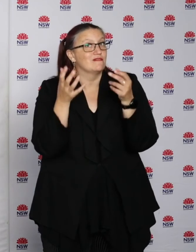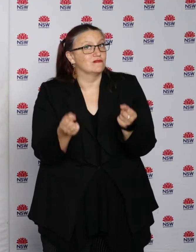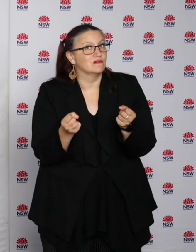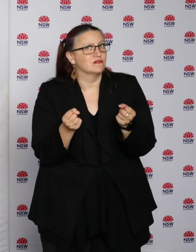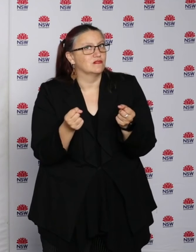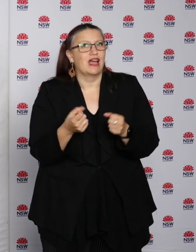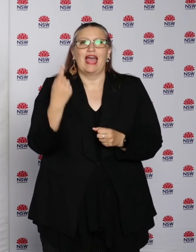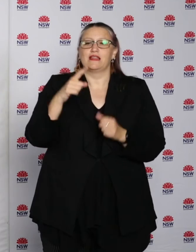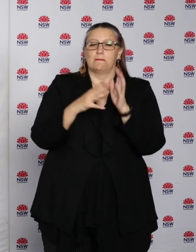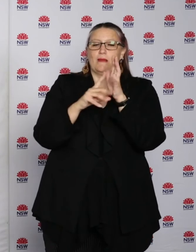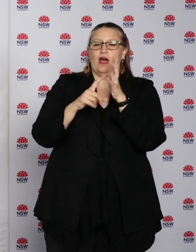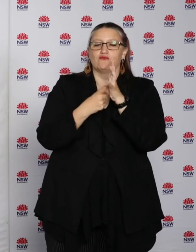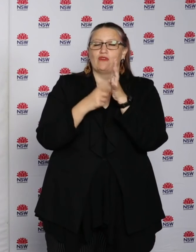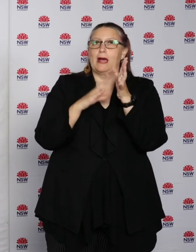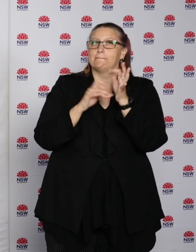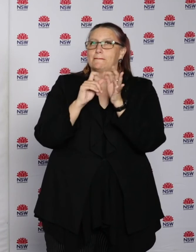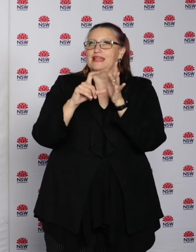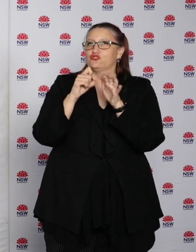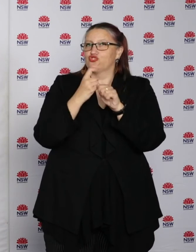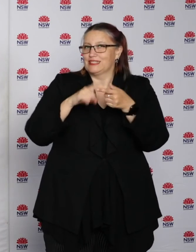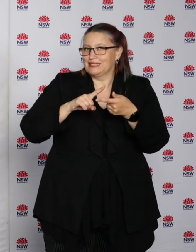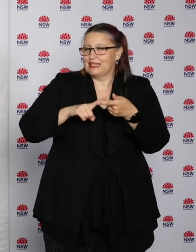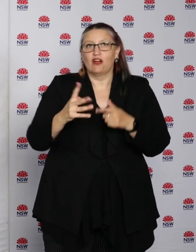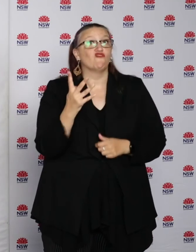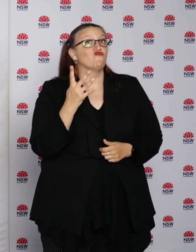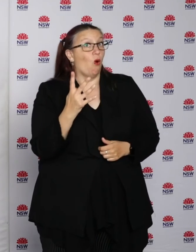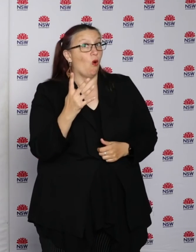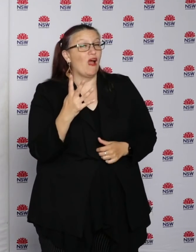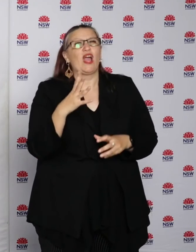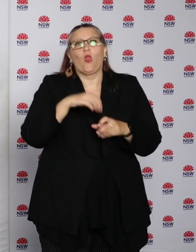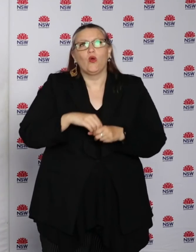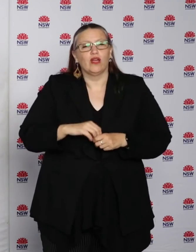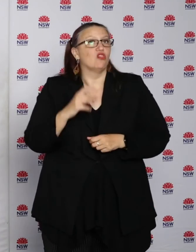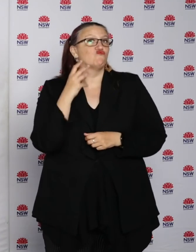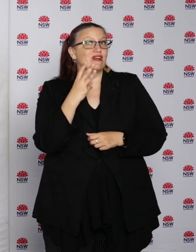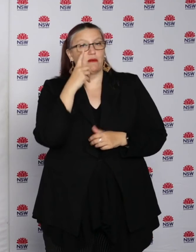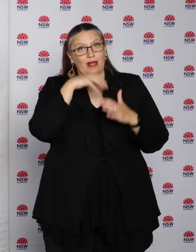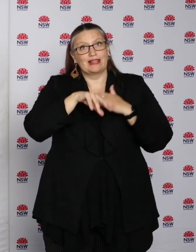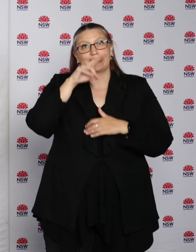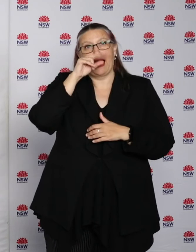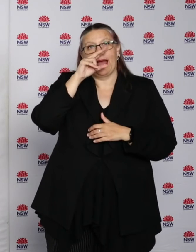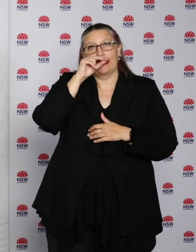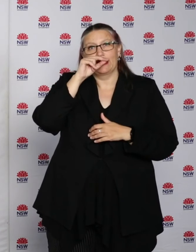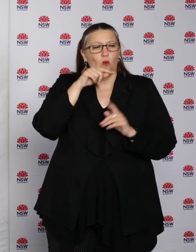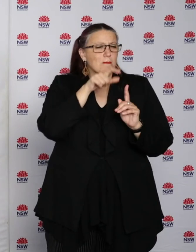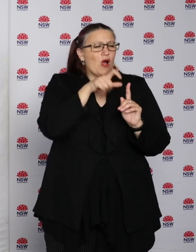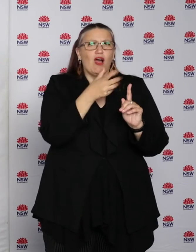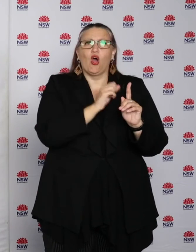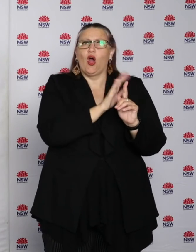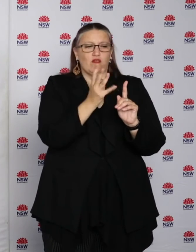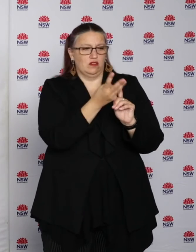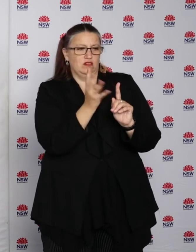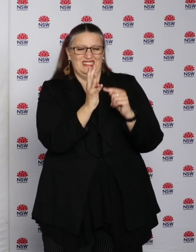And in the Murrumbidgee, 4 new cases, including 3 in Young, who are close contacts of a previously reported case, and 1 case in